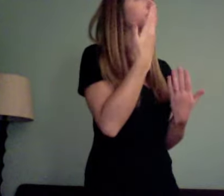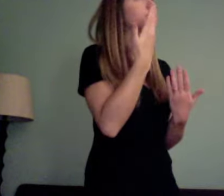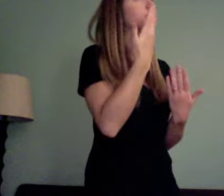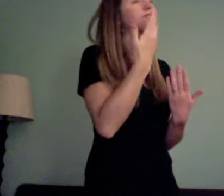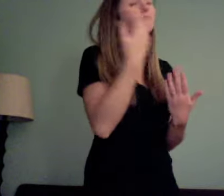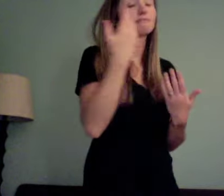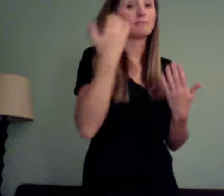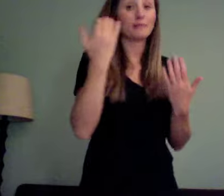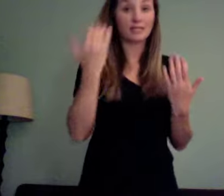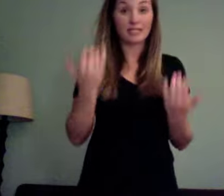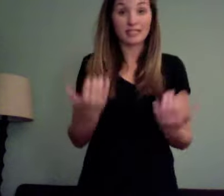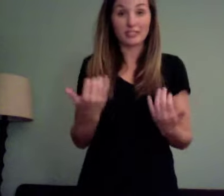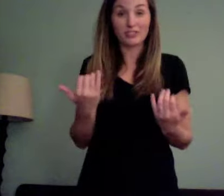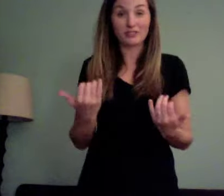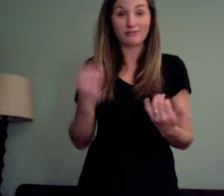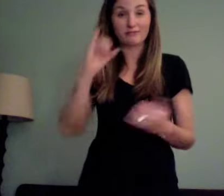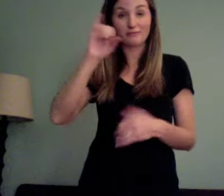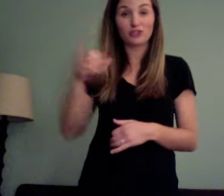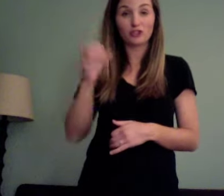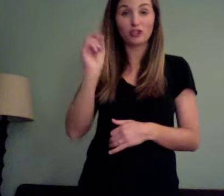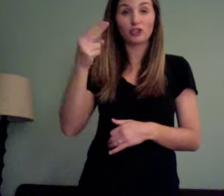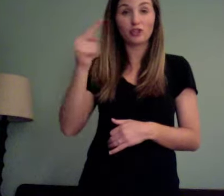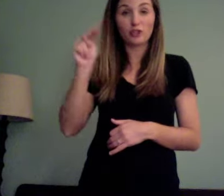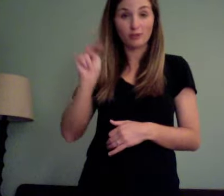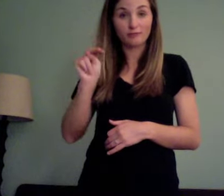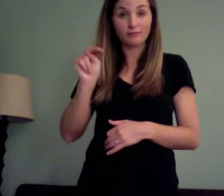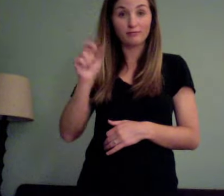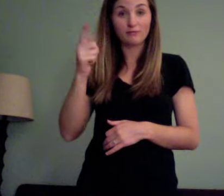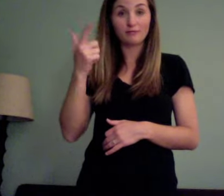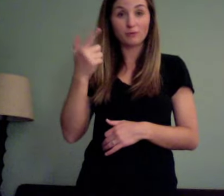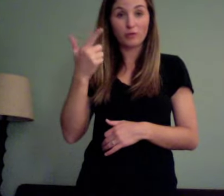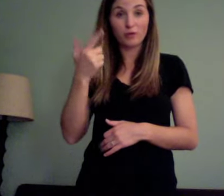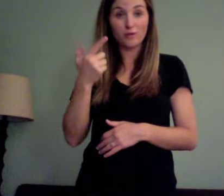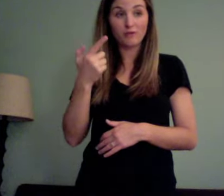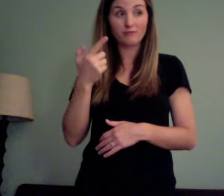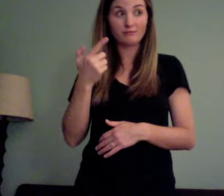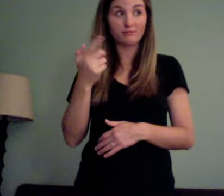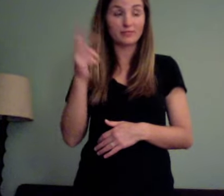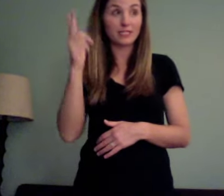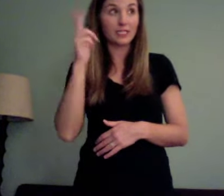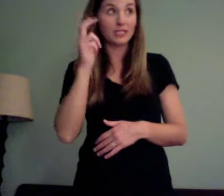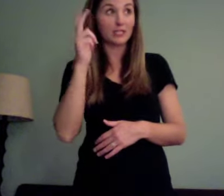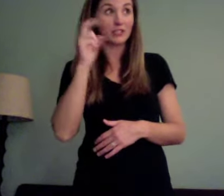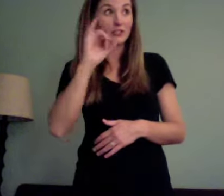when Peter hears from John, it's the Lord. And he has this net full